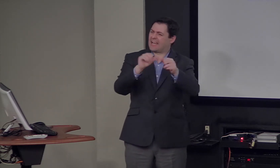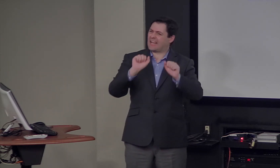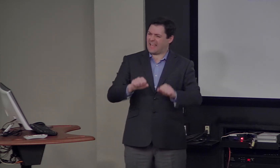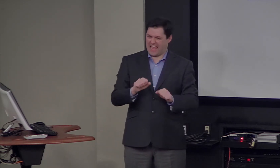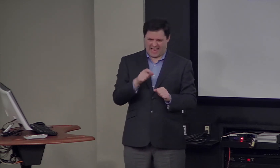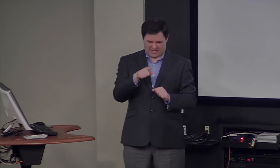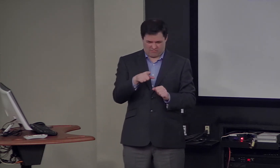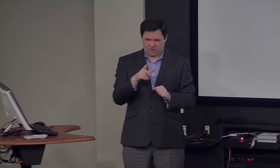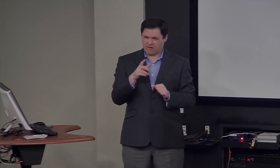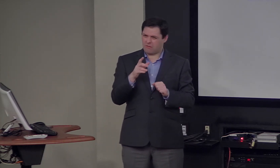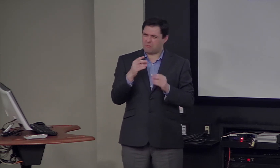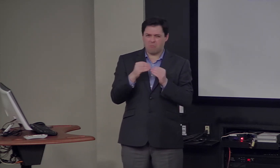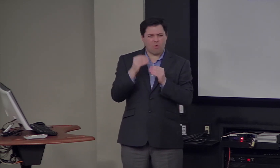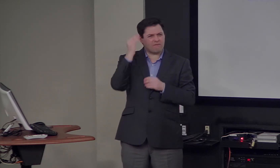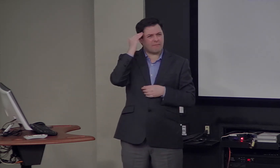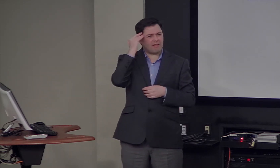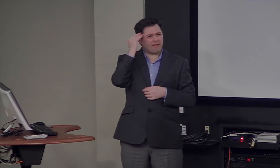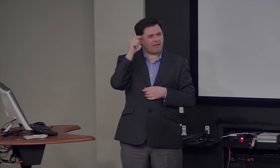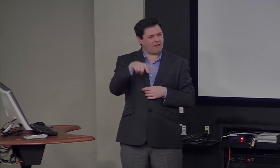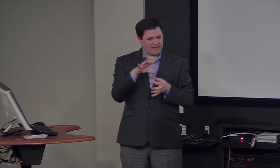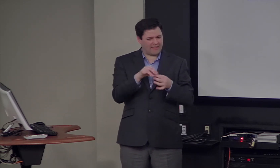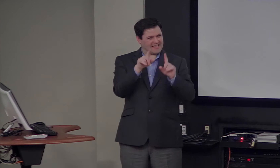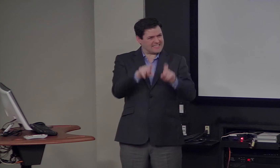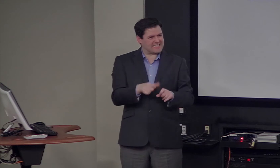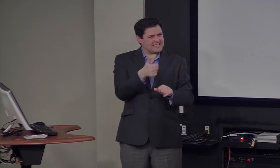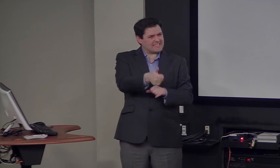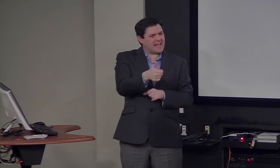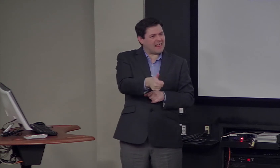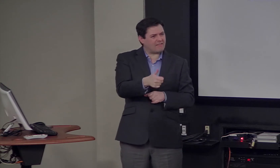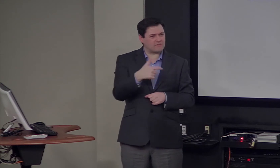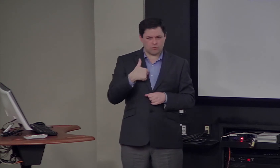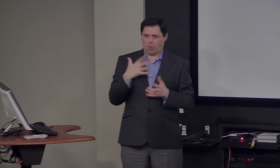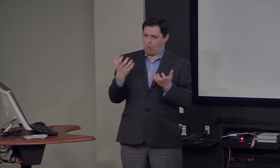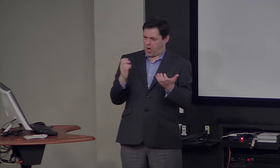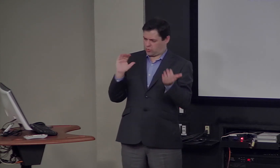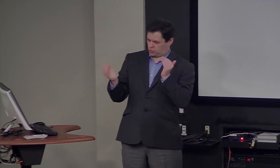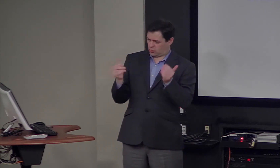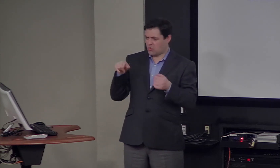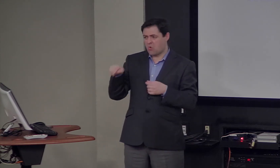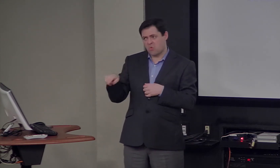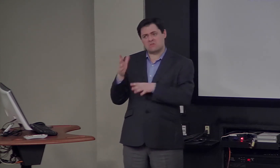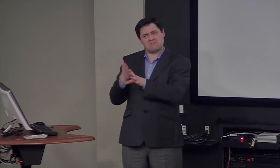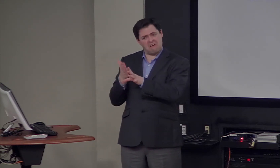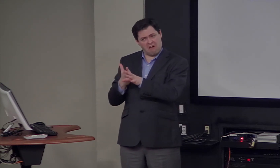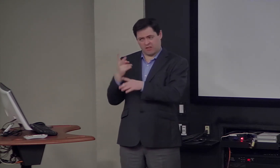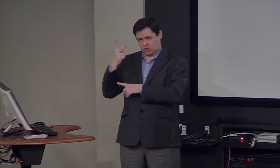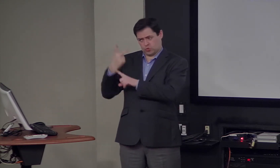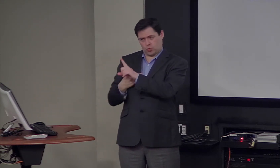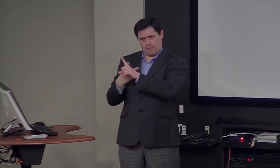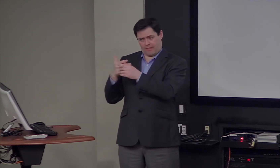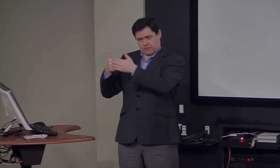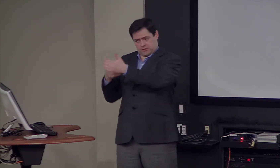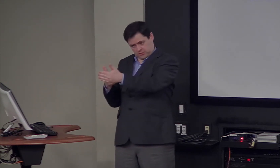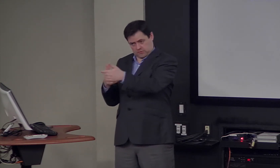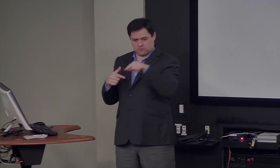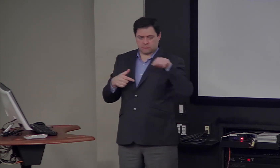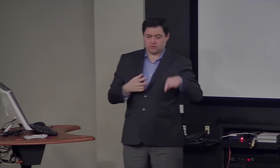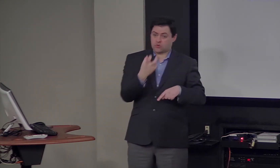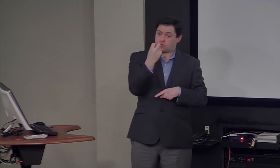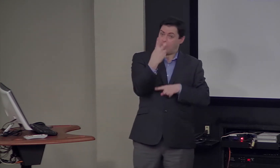So sometimes if you give repeated tests, students develop a familiarity with the repeated tests. And so we had a